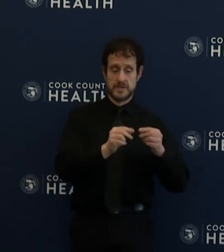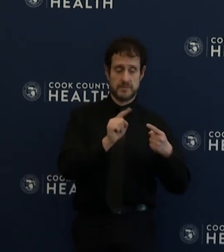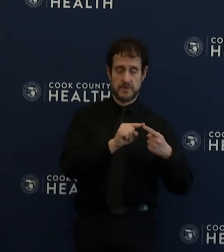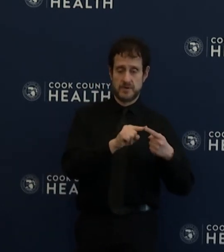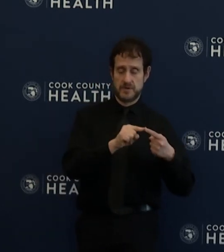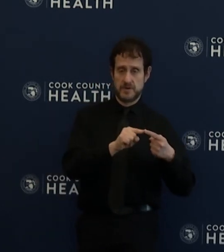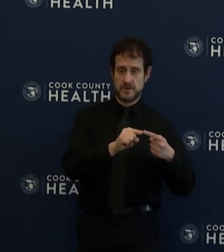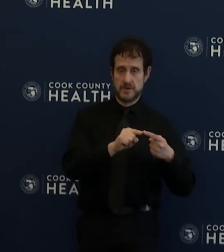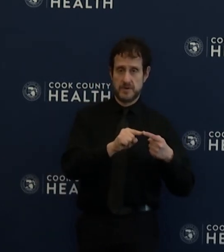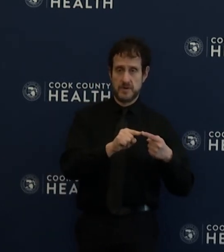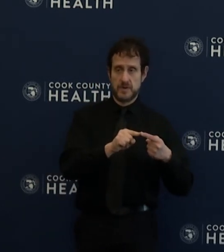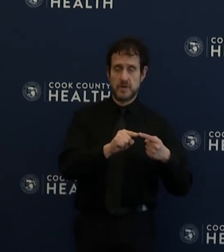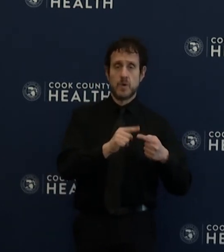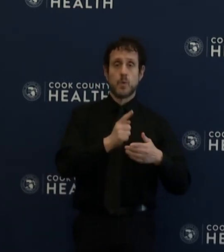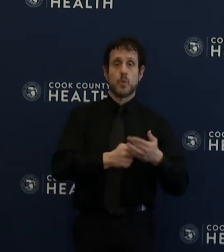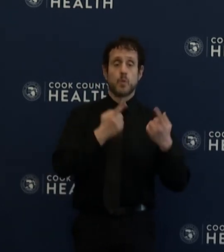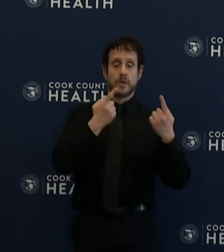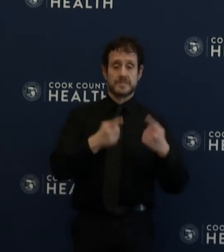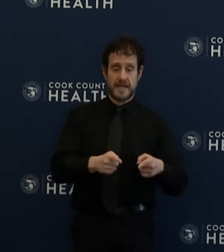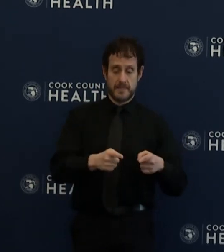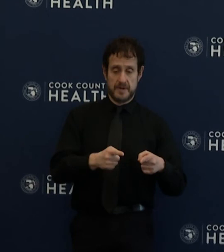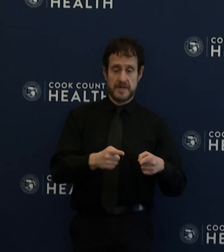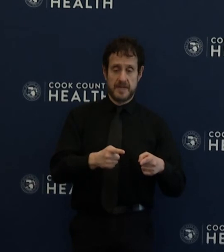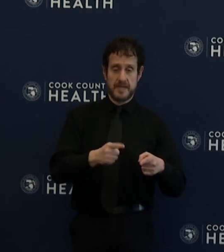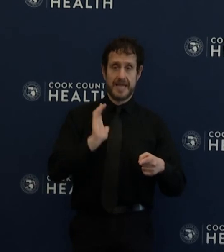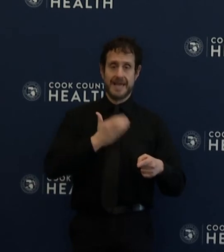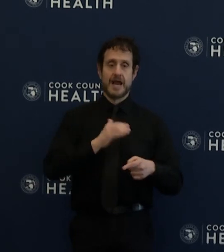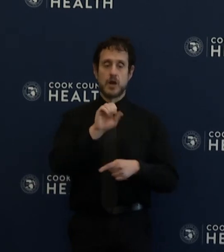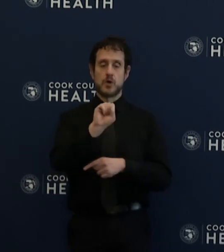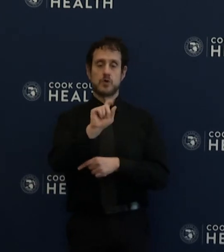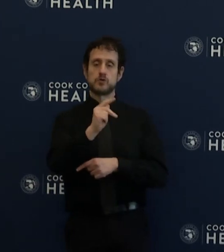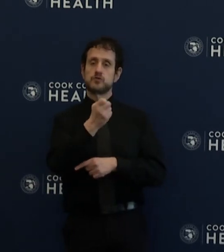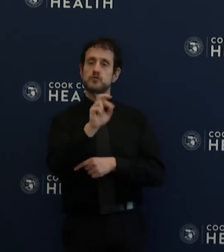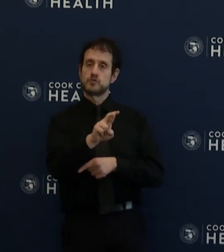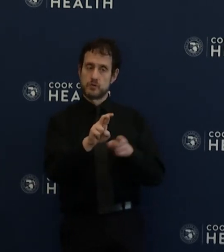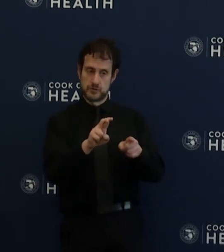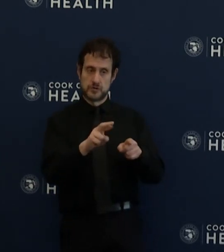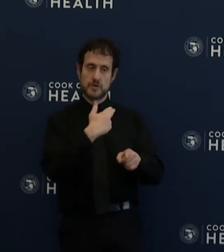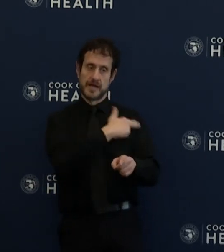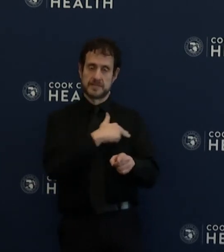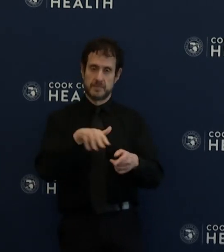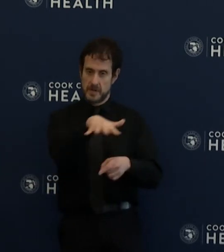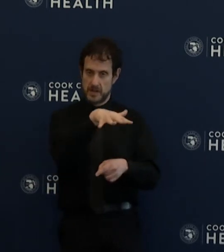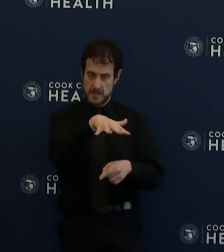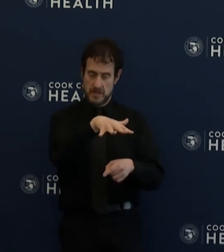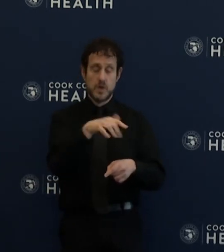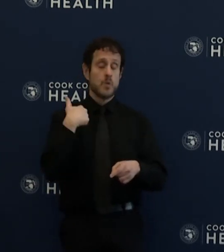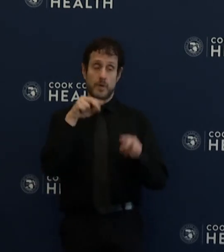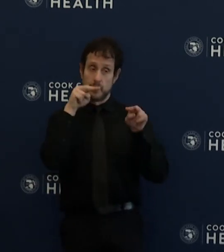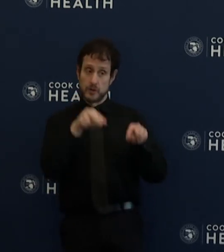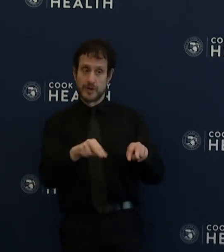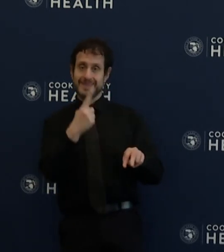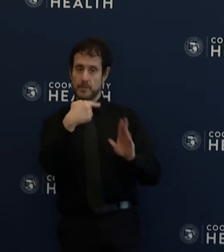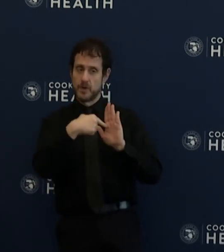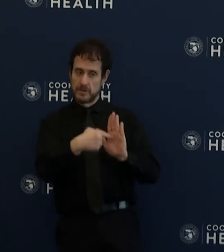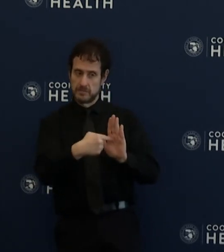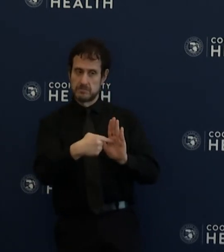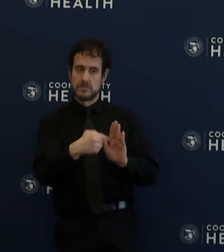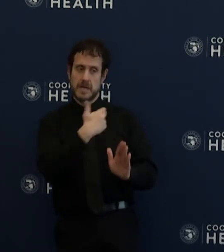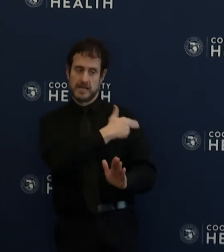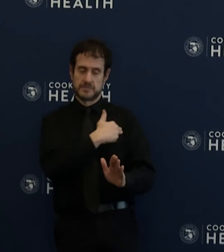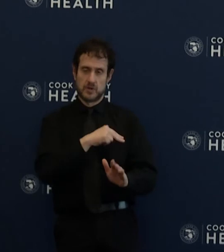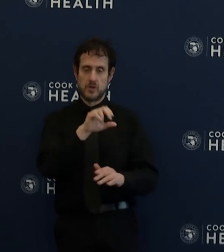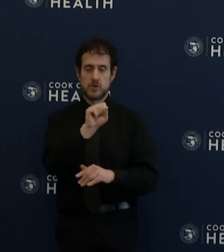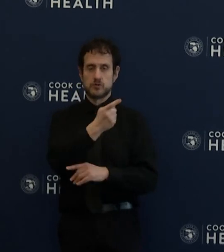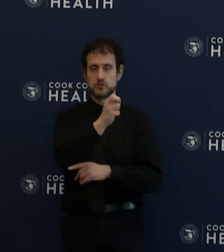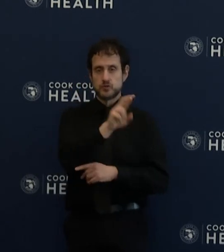an allotment of what was happening at our direct Stroger campus. And so when we looked at just our hospital as an example here at Stroger